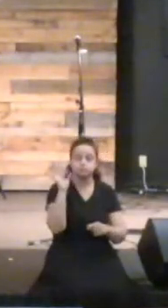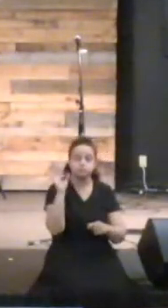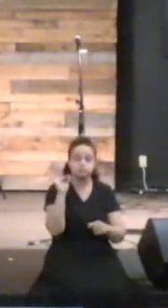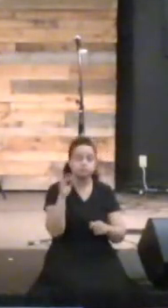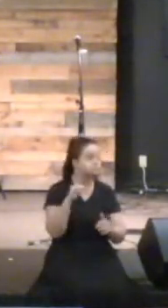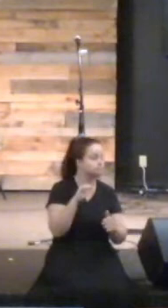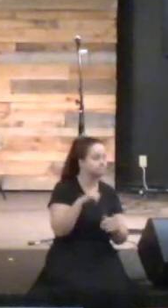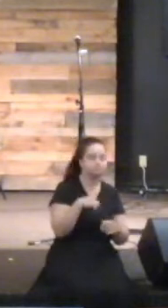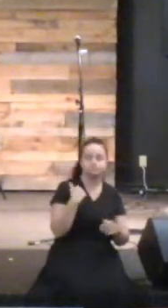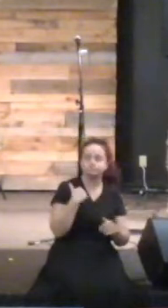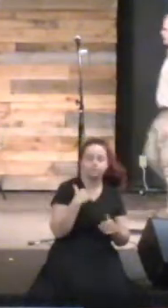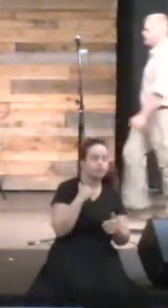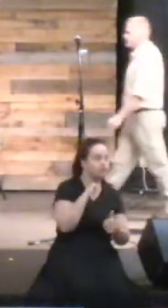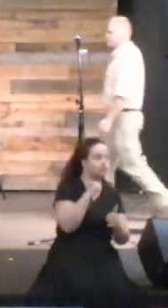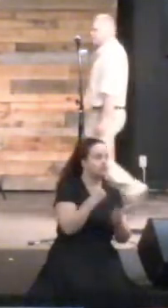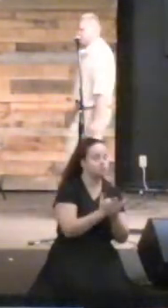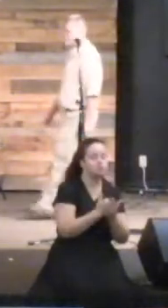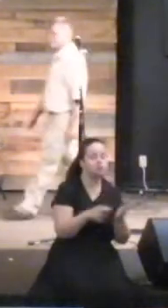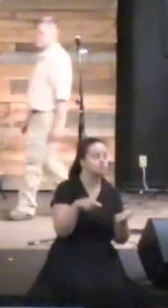let's stand